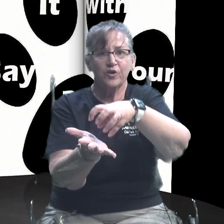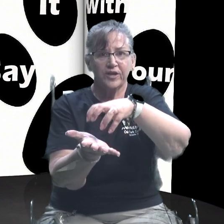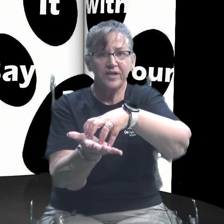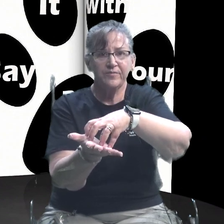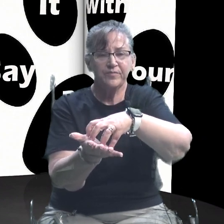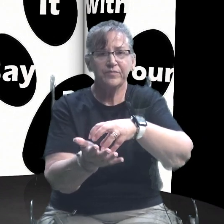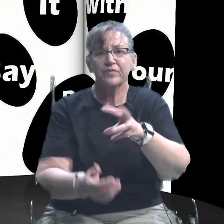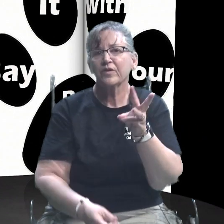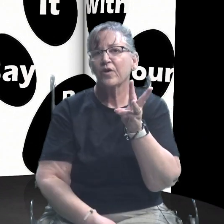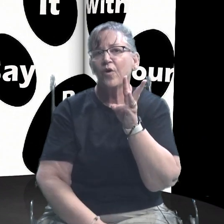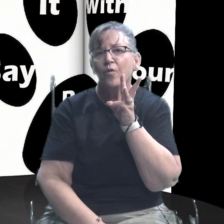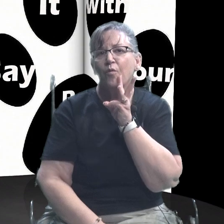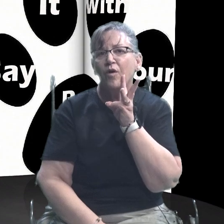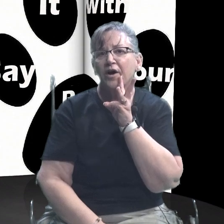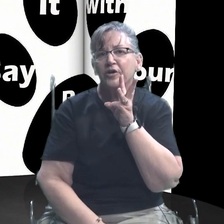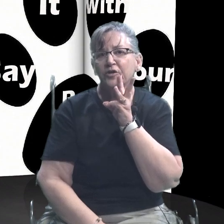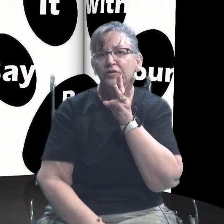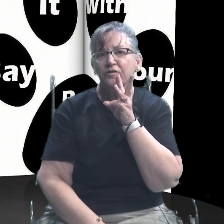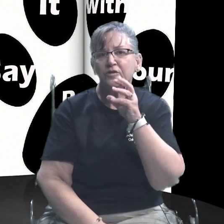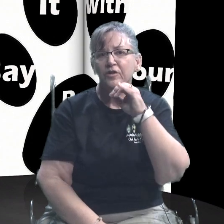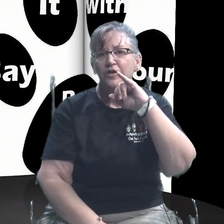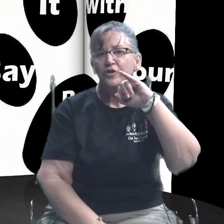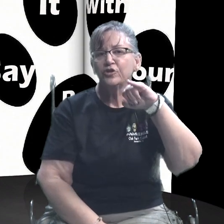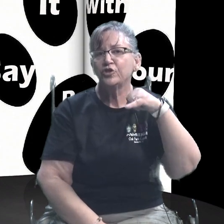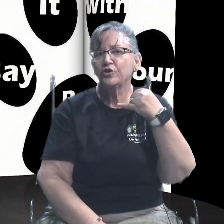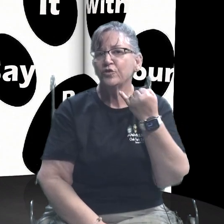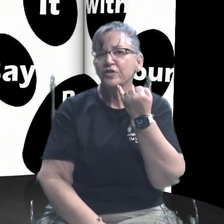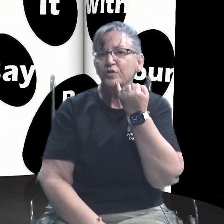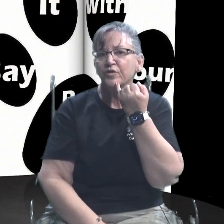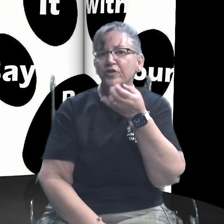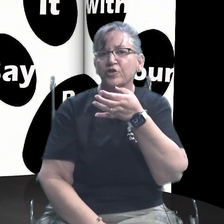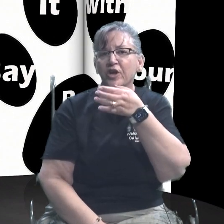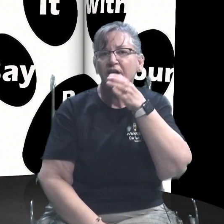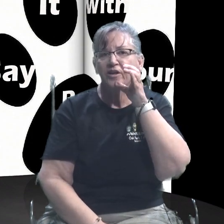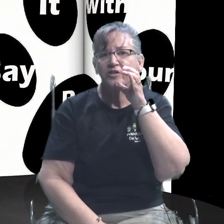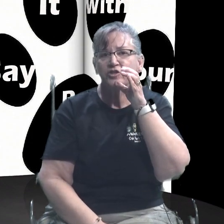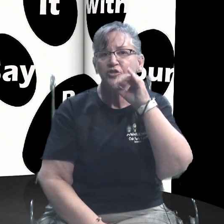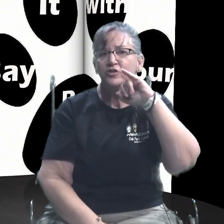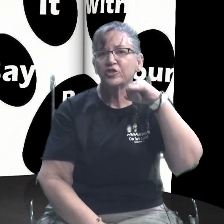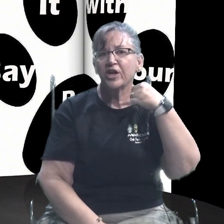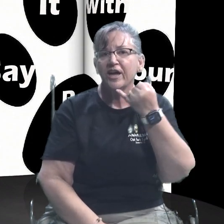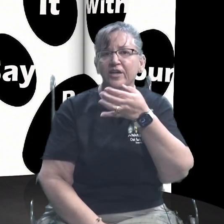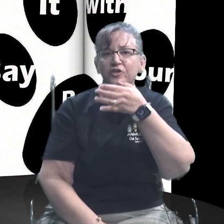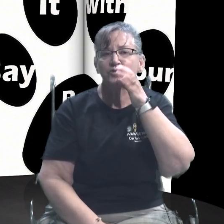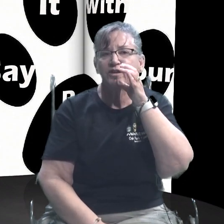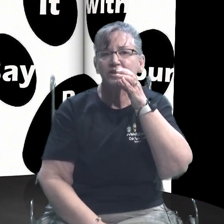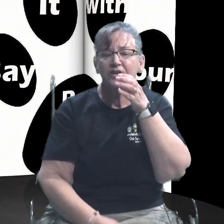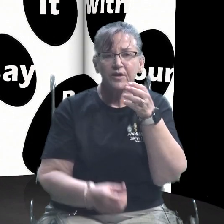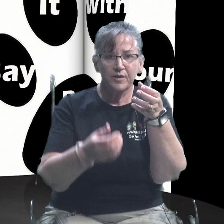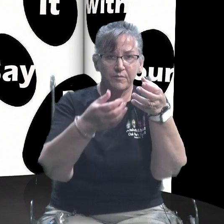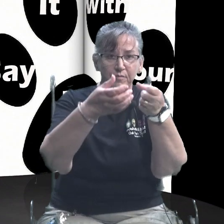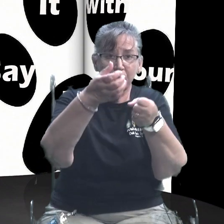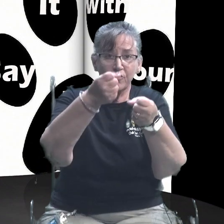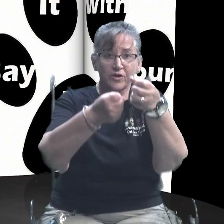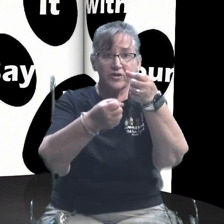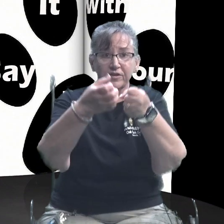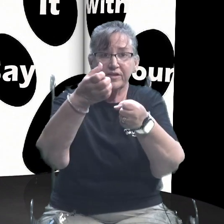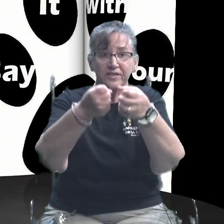cookie. Water, juice is with a J. J, drink. Milk is like